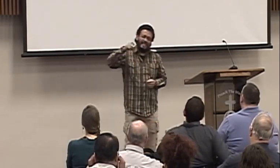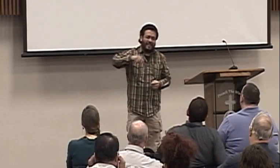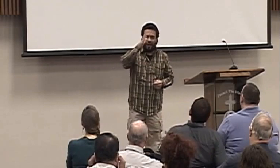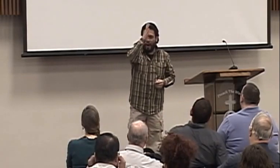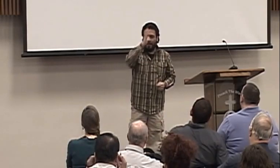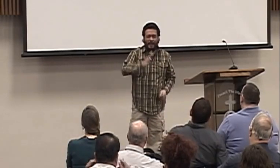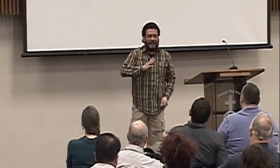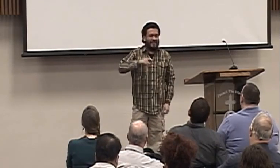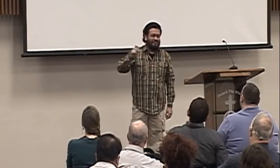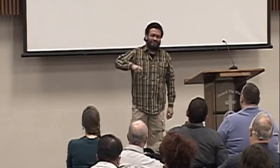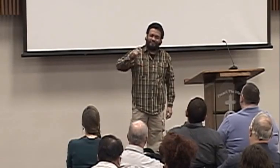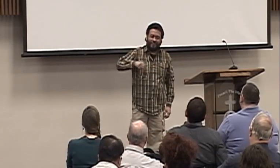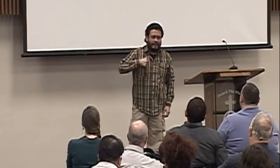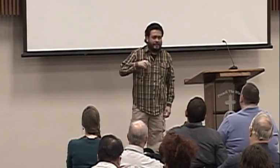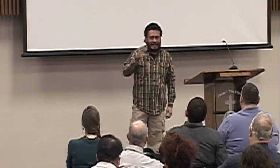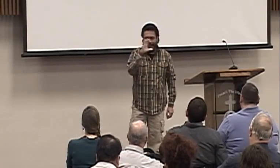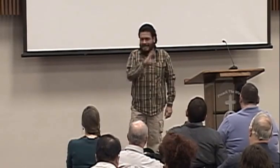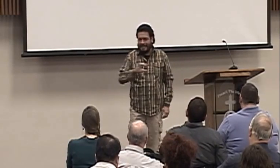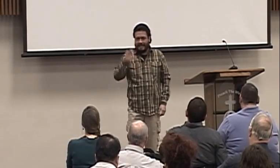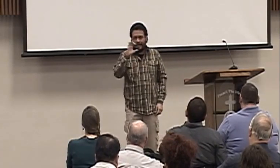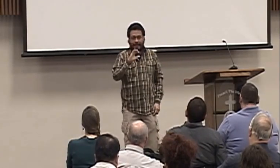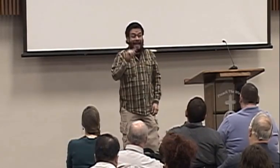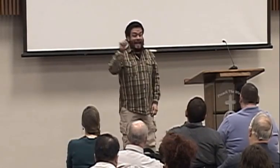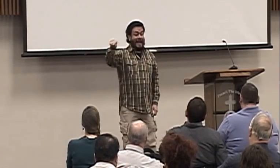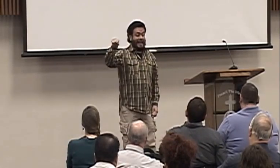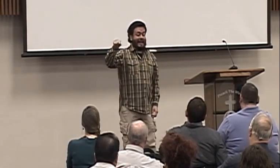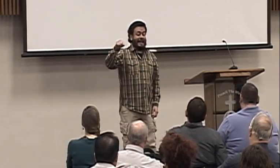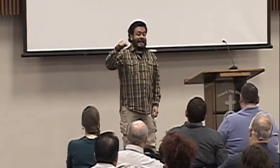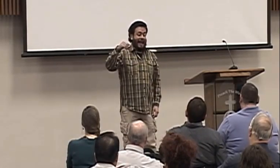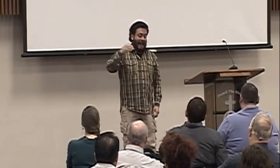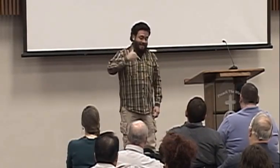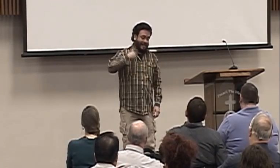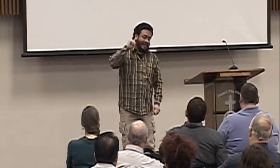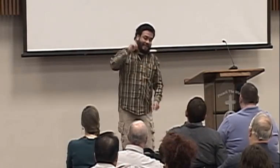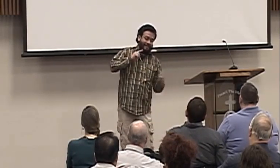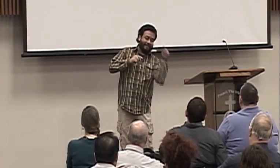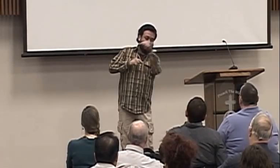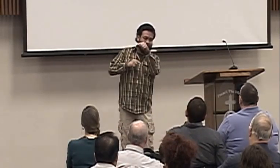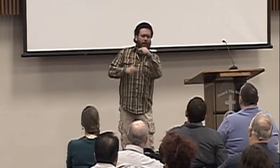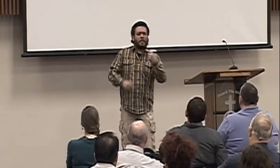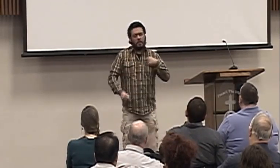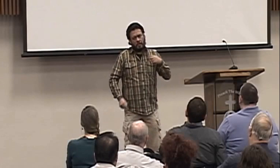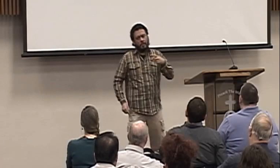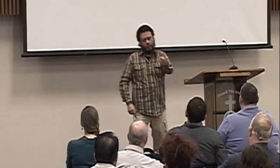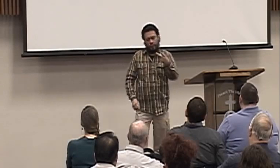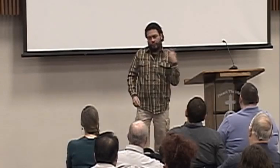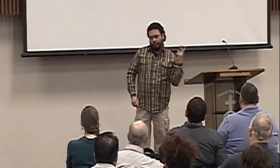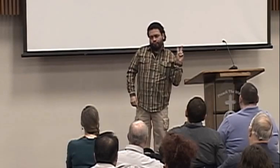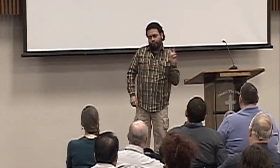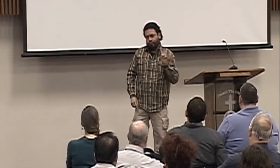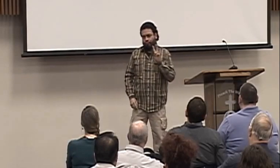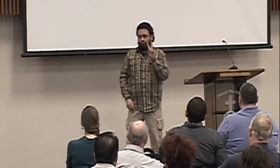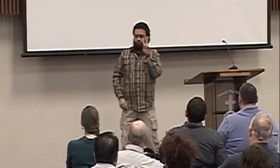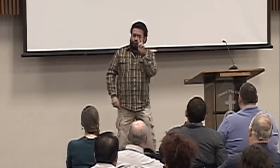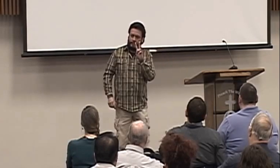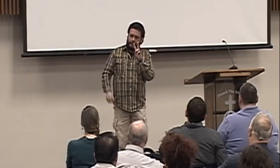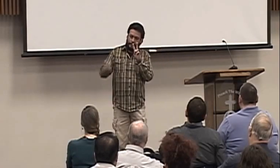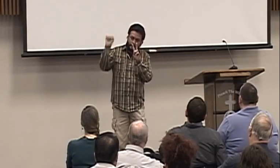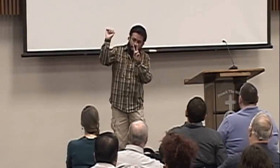And I thought, I need a man. I need to find some guy that I can go work with. They said, okay, there's a deaf guy over there. So we went there to the